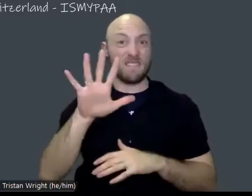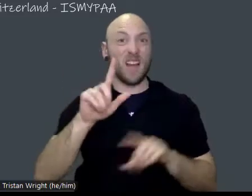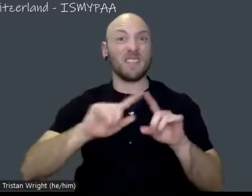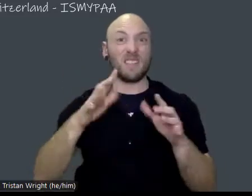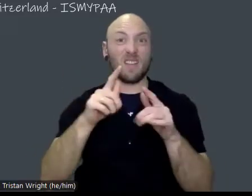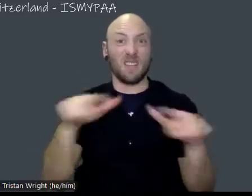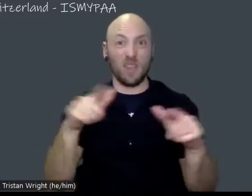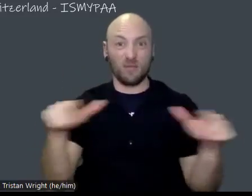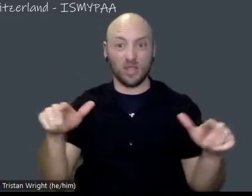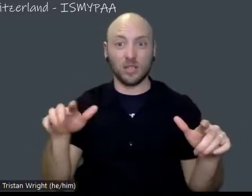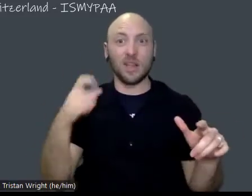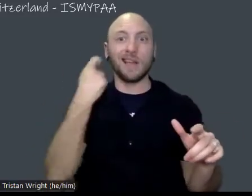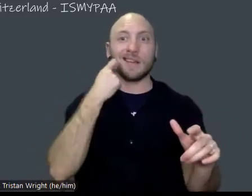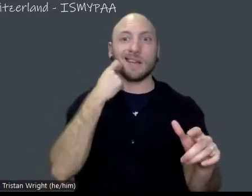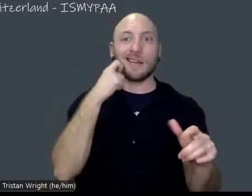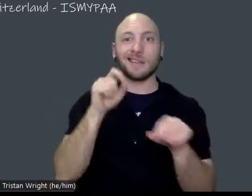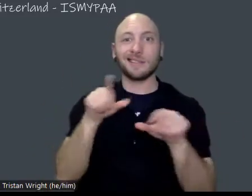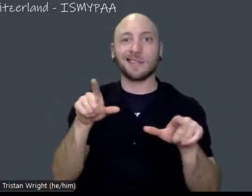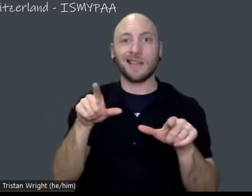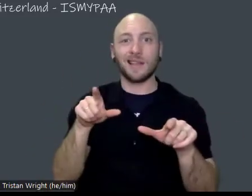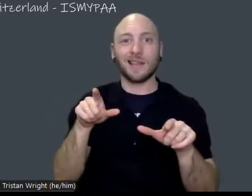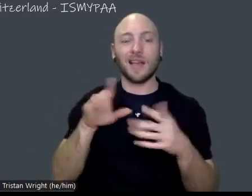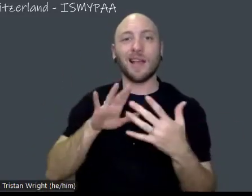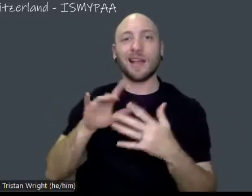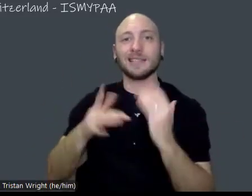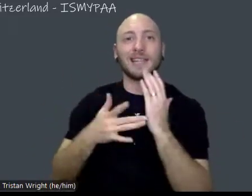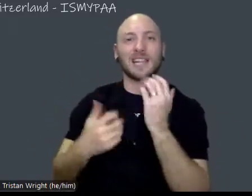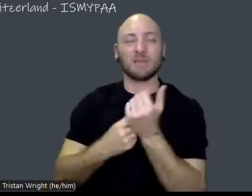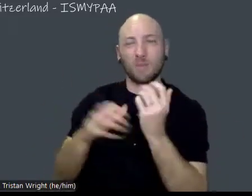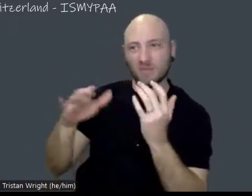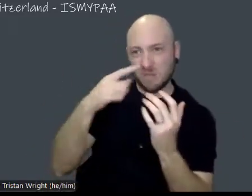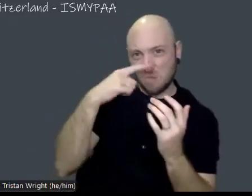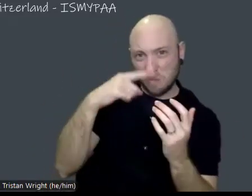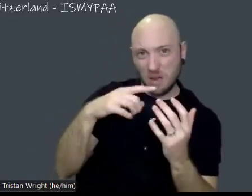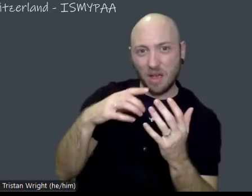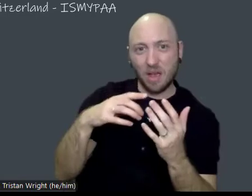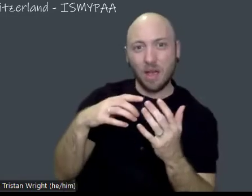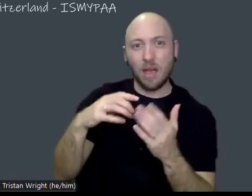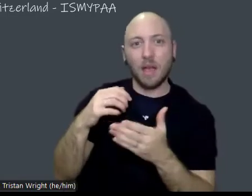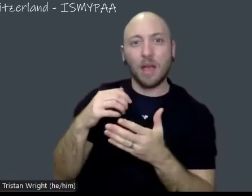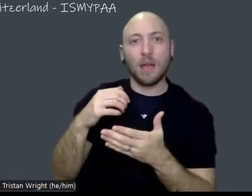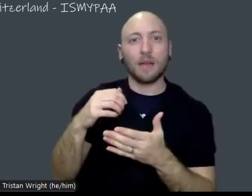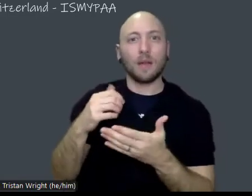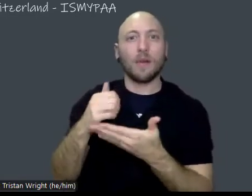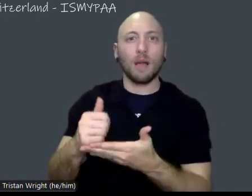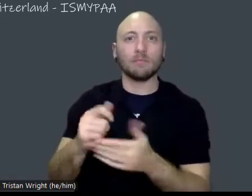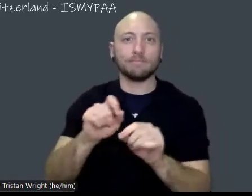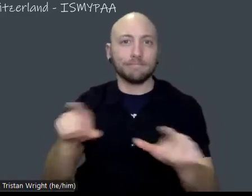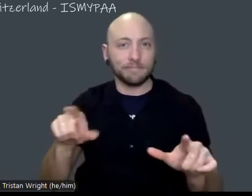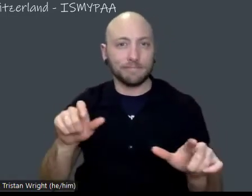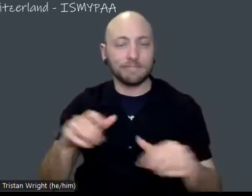it or send it a link to the tech support. You can make it reachable to all of you,